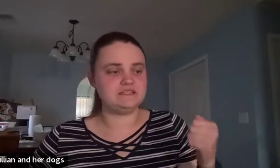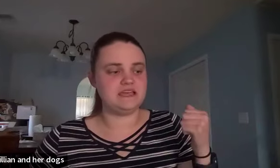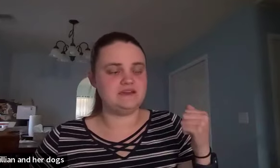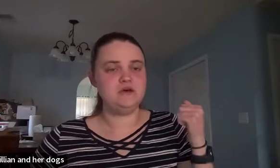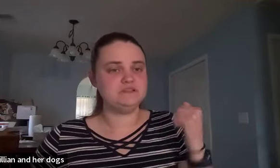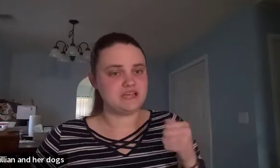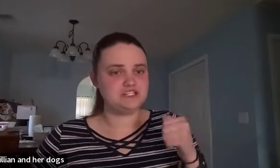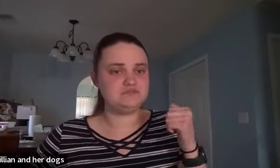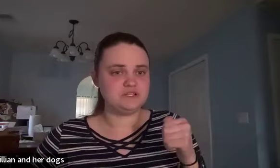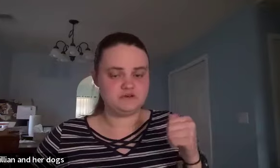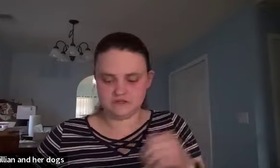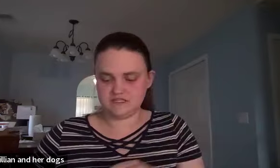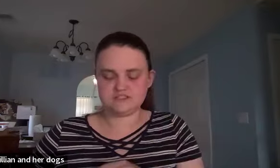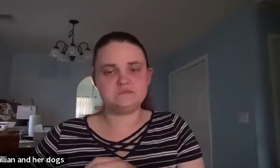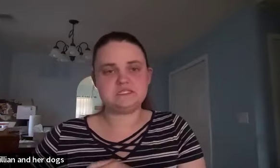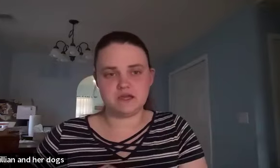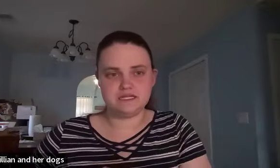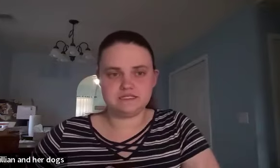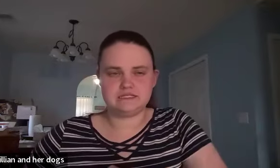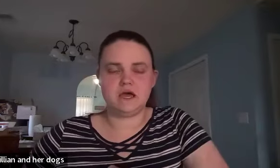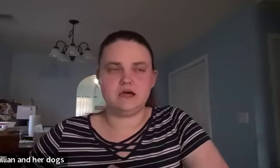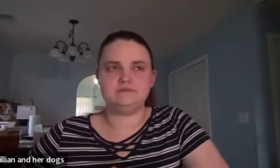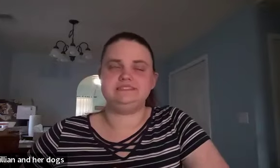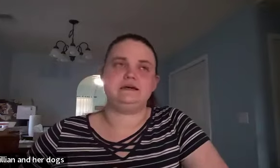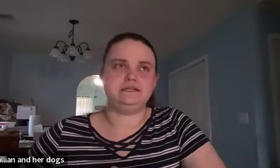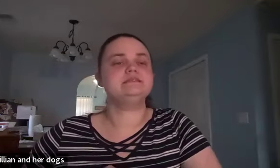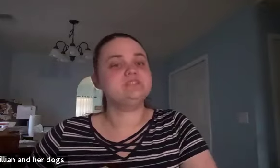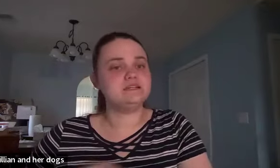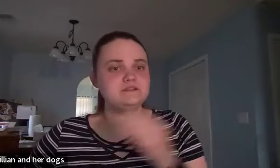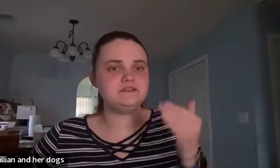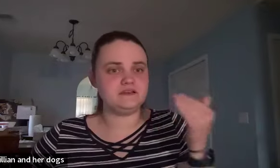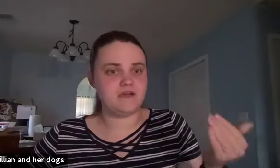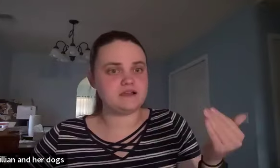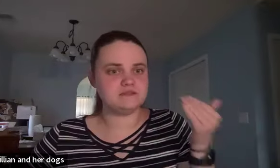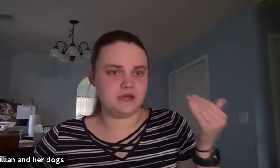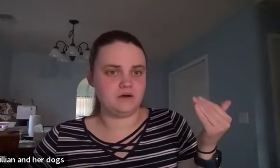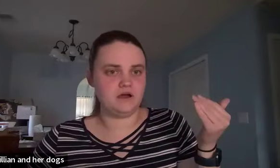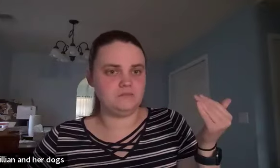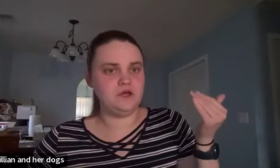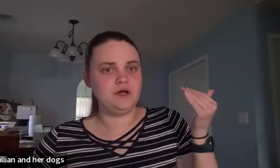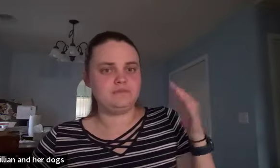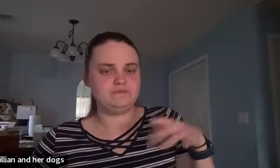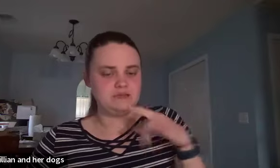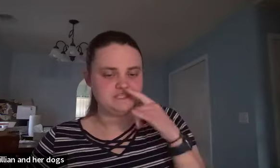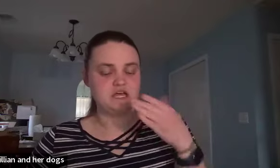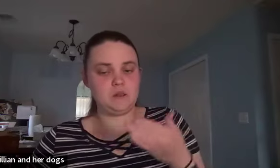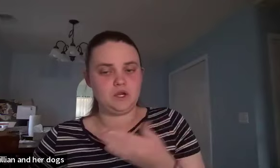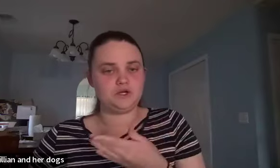babies. And what's actually really cool is there's some some scientific like facts about babies that learn